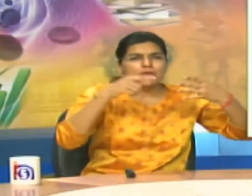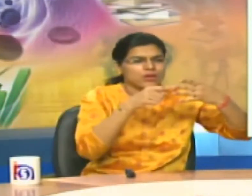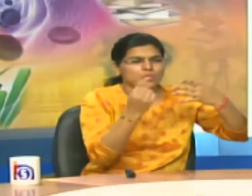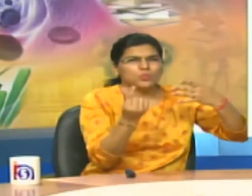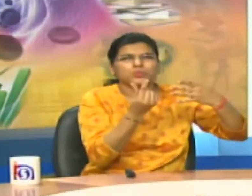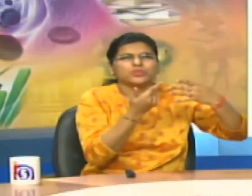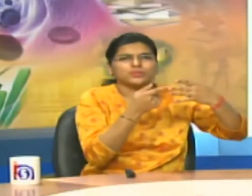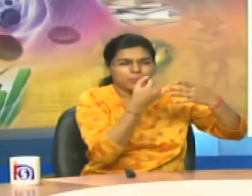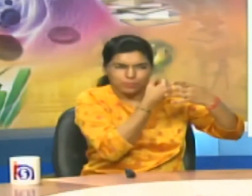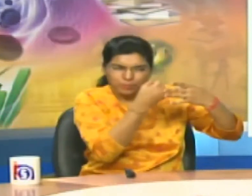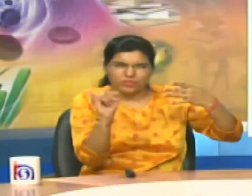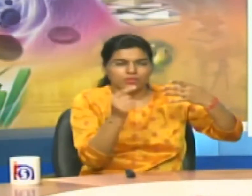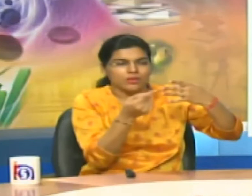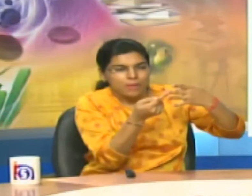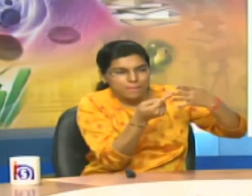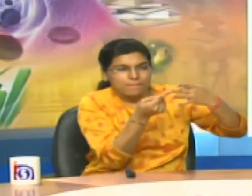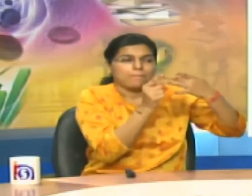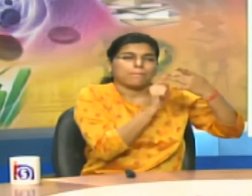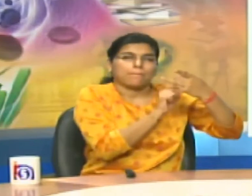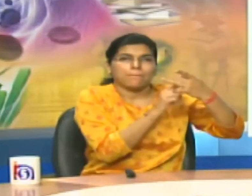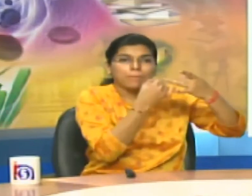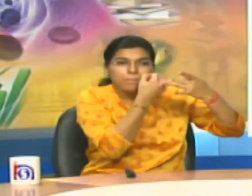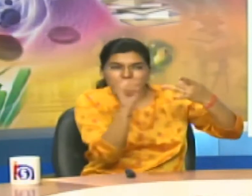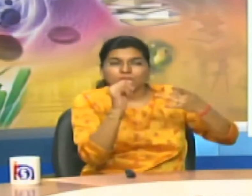We can also delete or